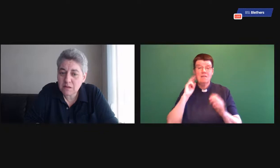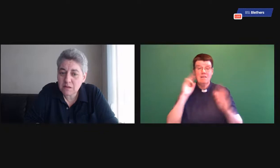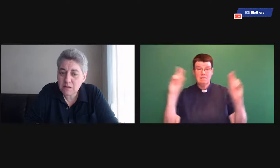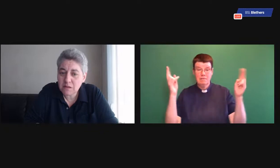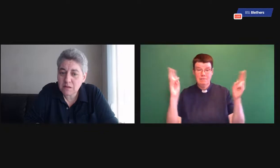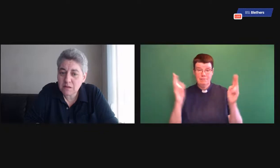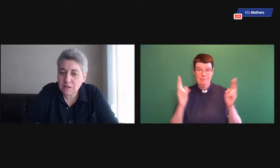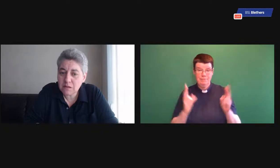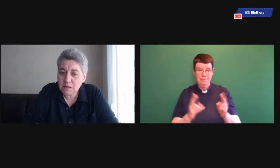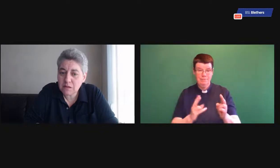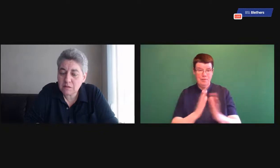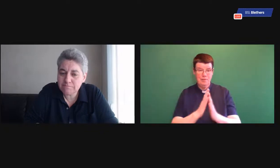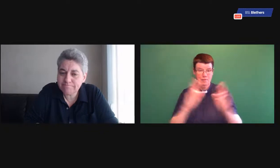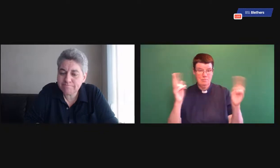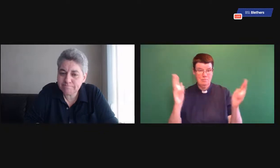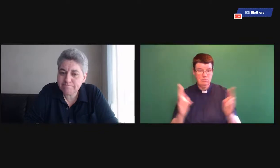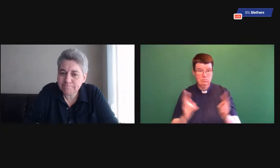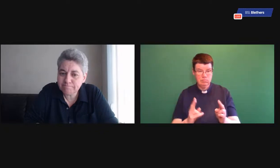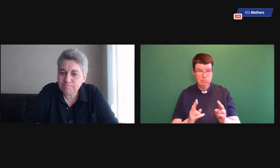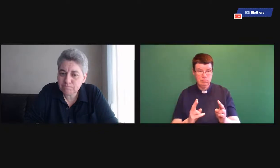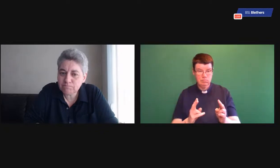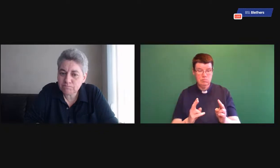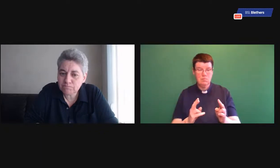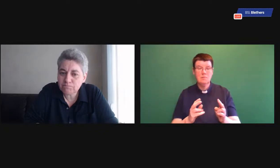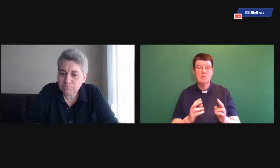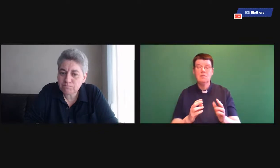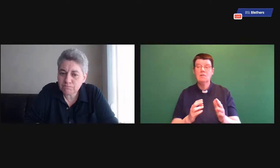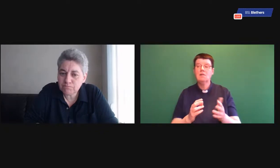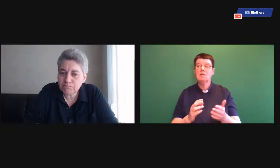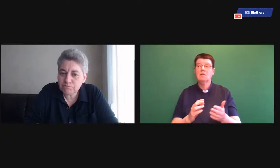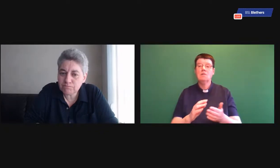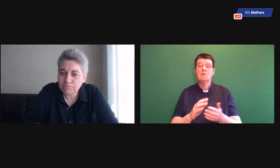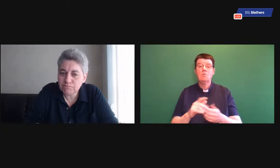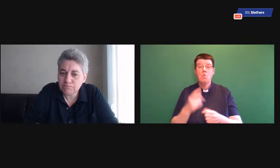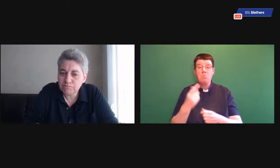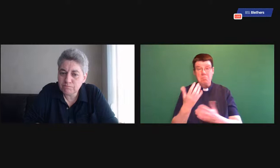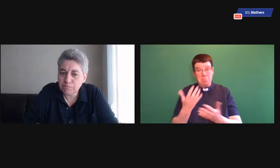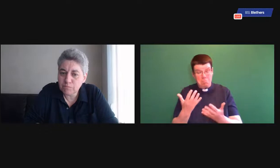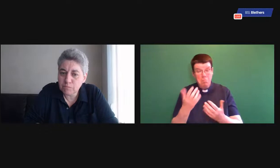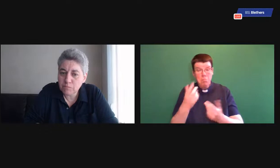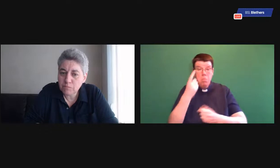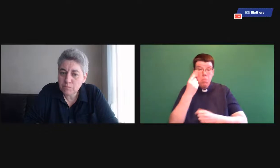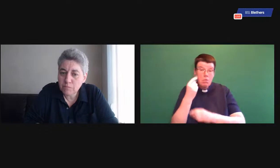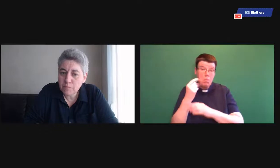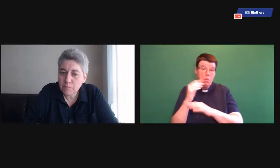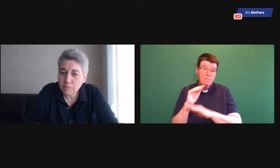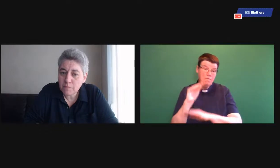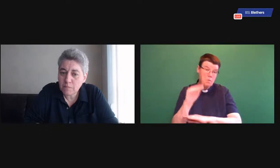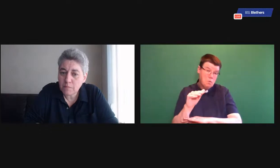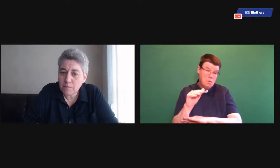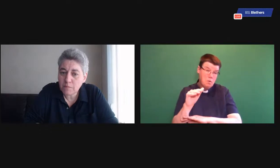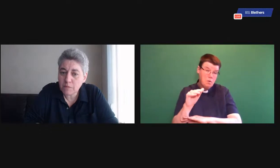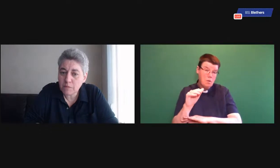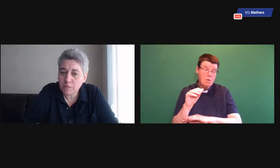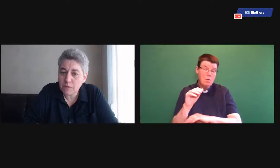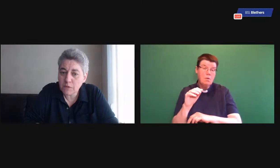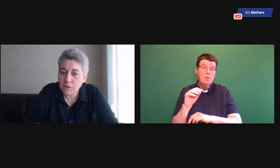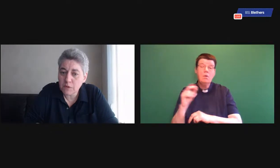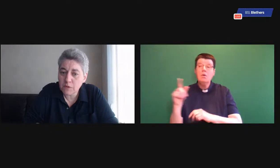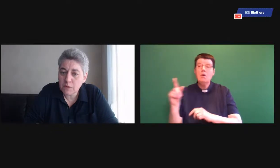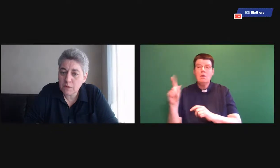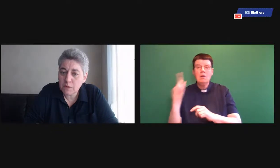I think what we're looking at is where we're noticing that deaf churches and deaf individuals going to churches or getting access to